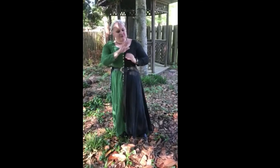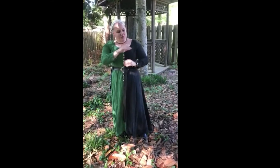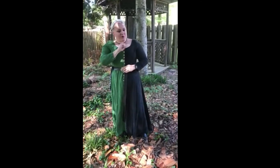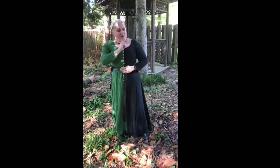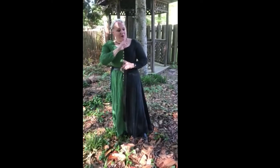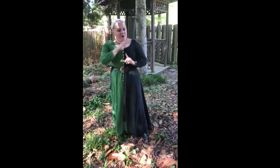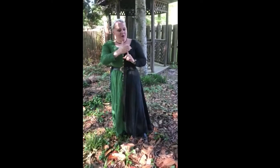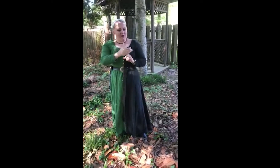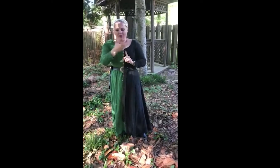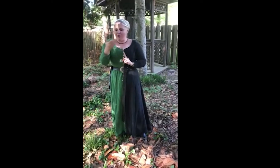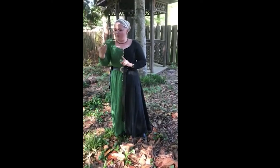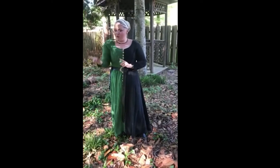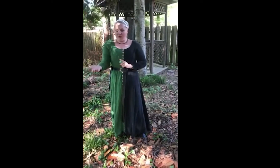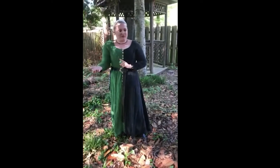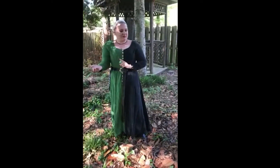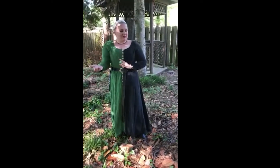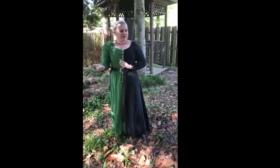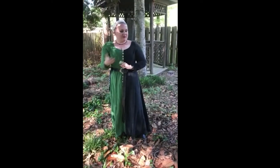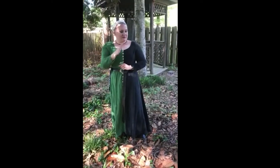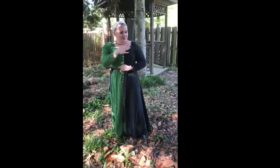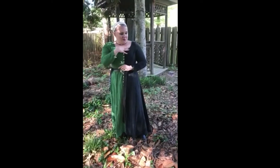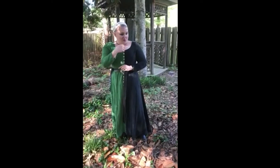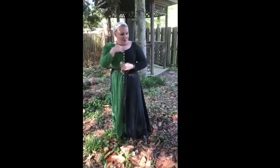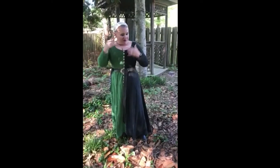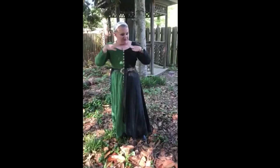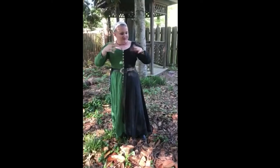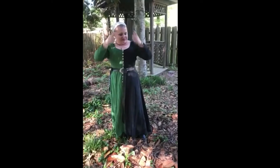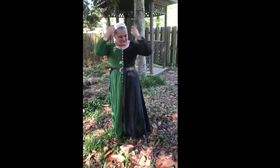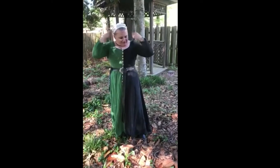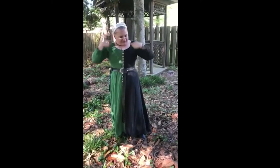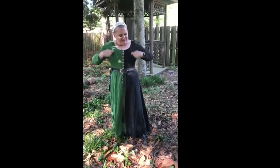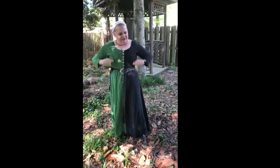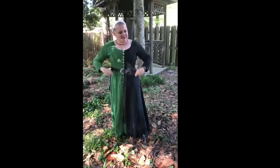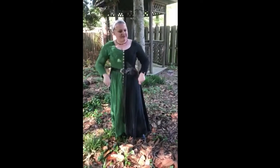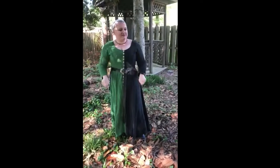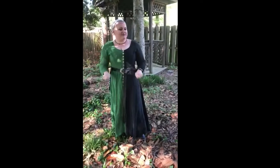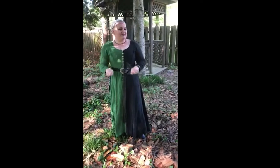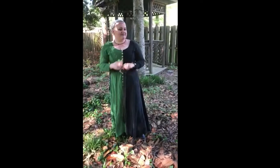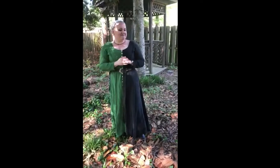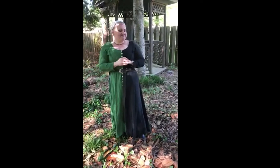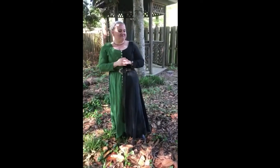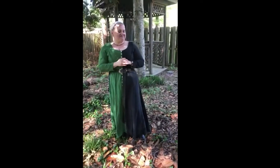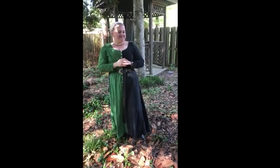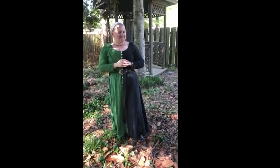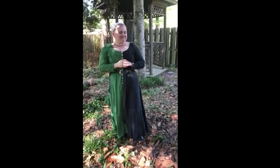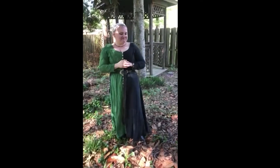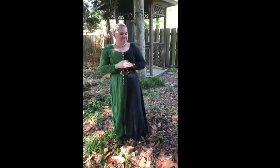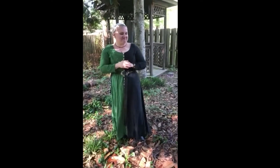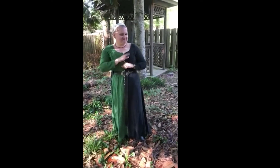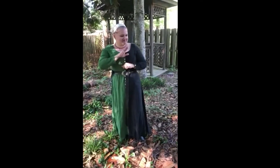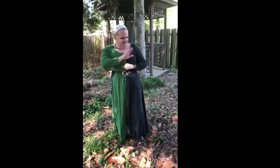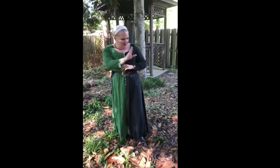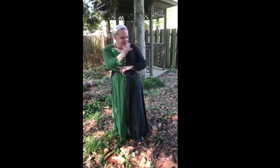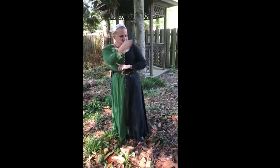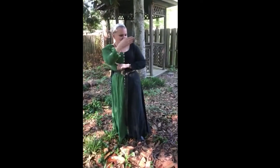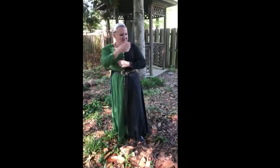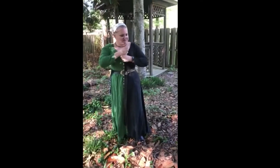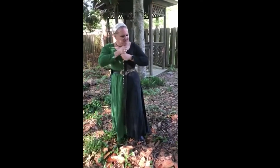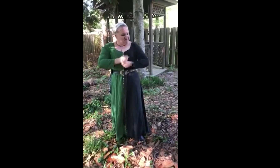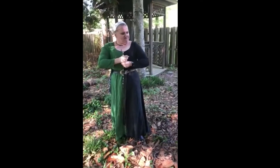your armor and don your shift of white. Proudly bear your